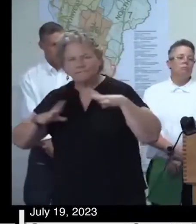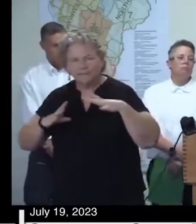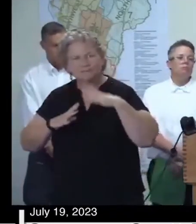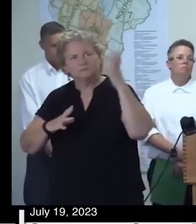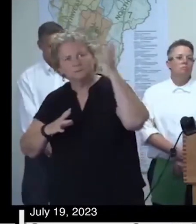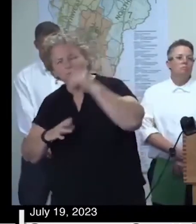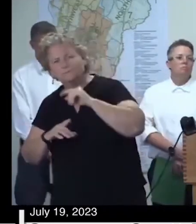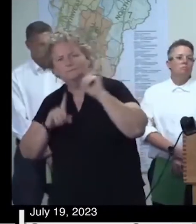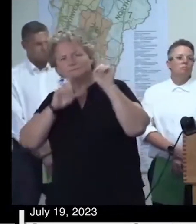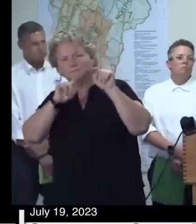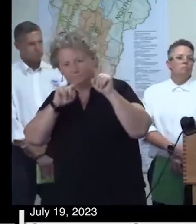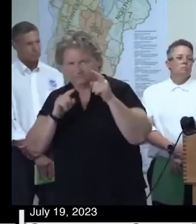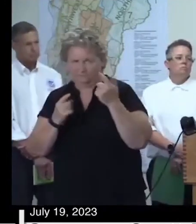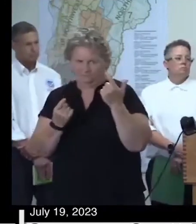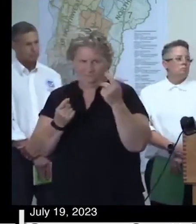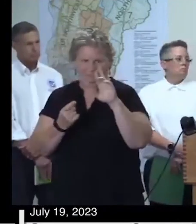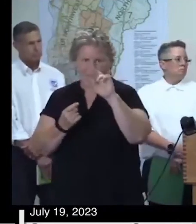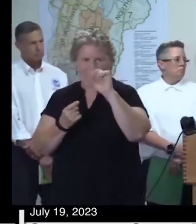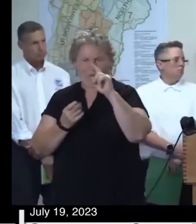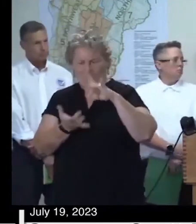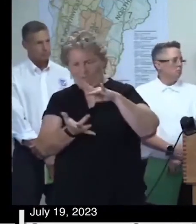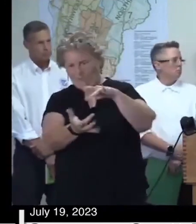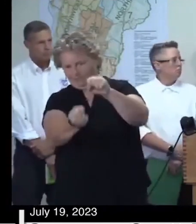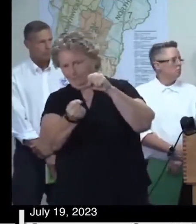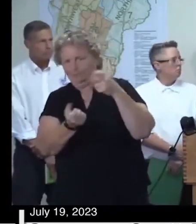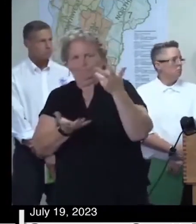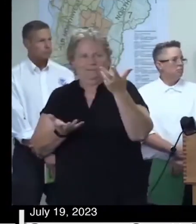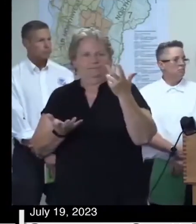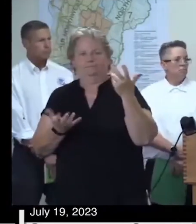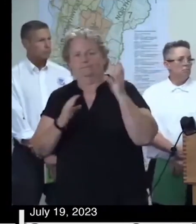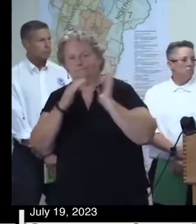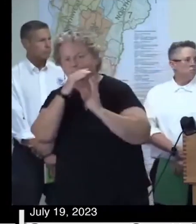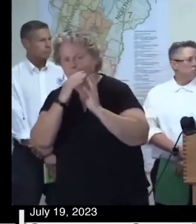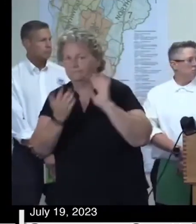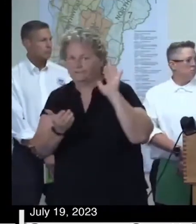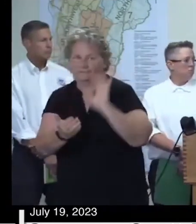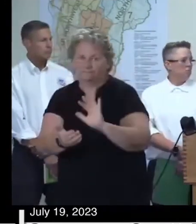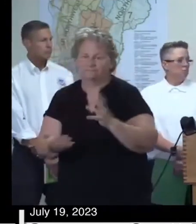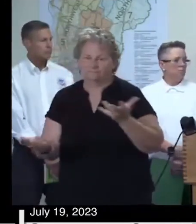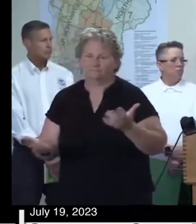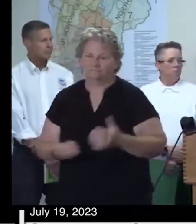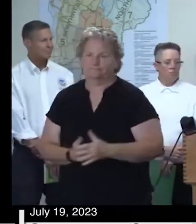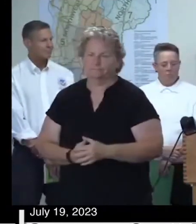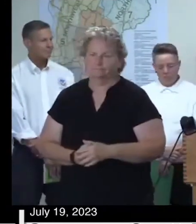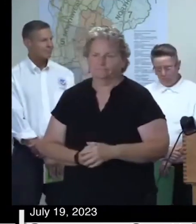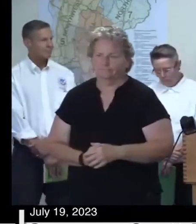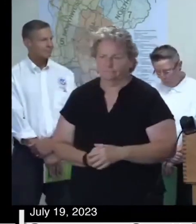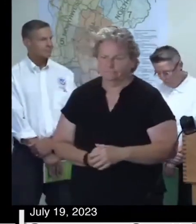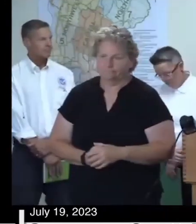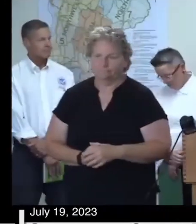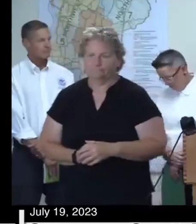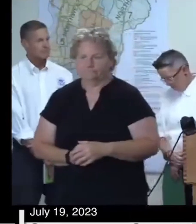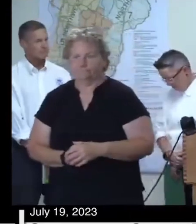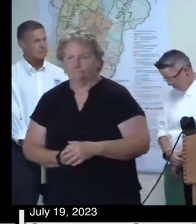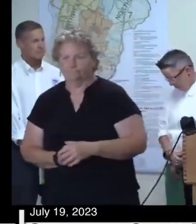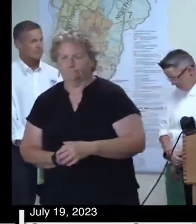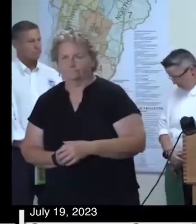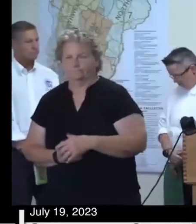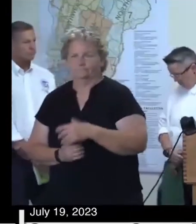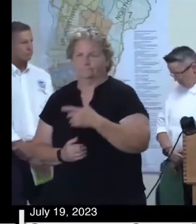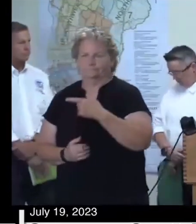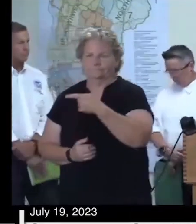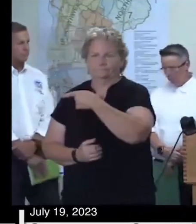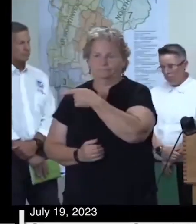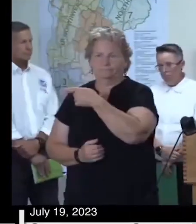Montpelier, for that matter. So it will have an impact. We know that. But then we have to go to the